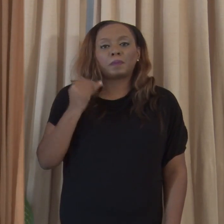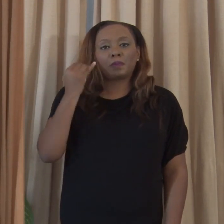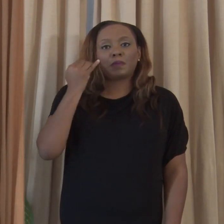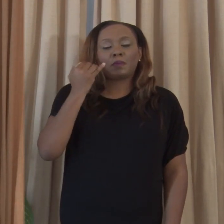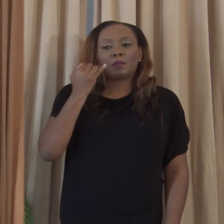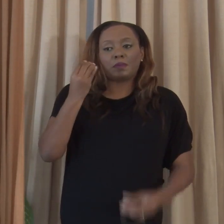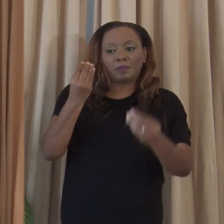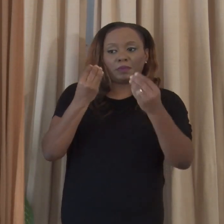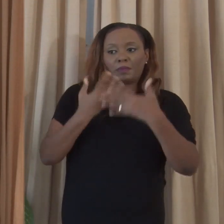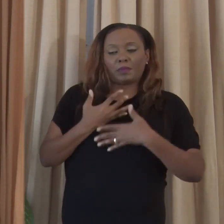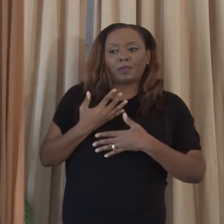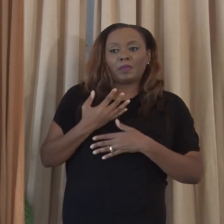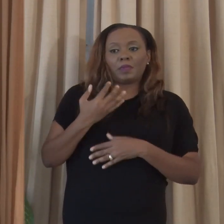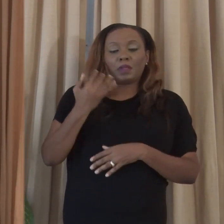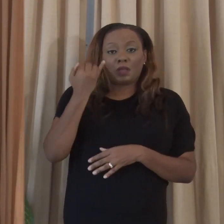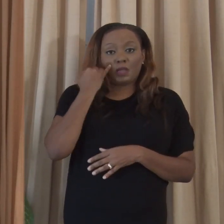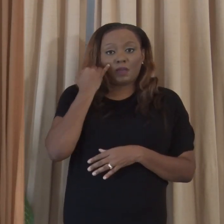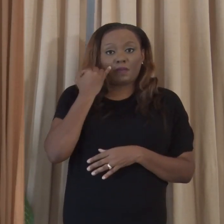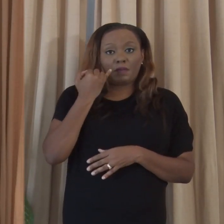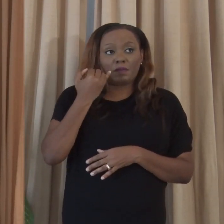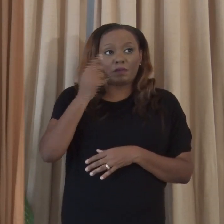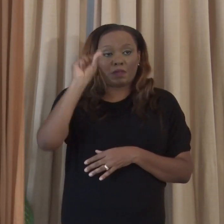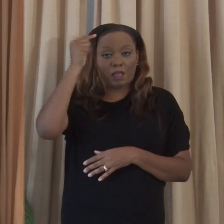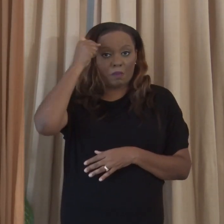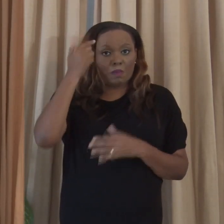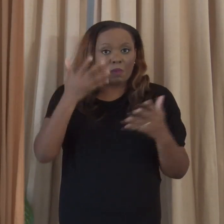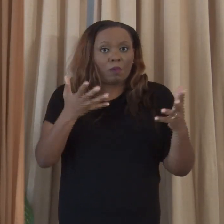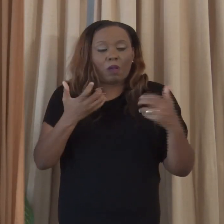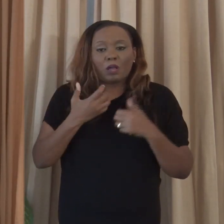a location where we can do